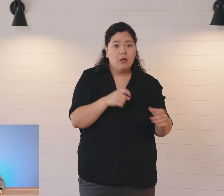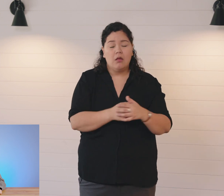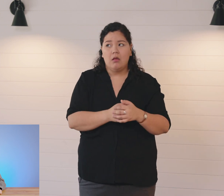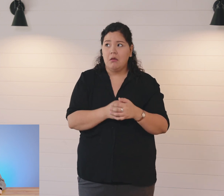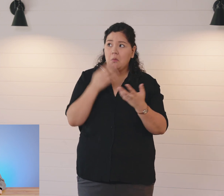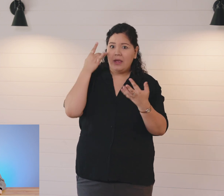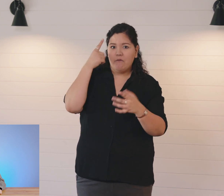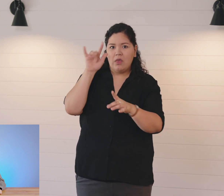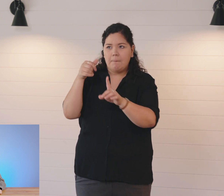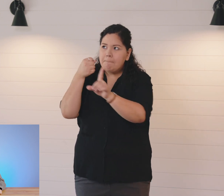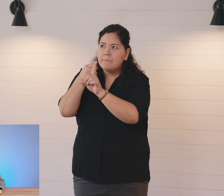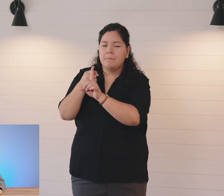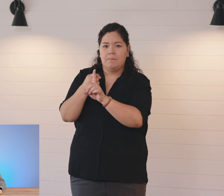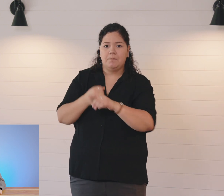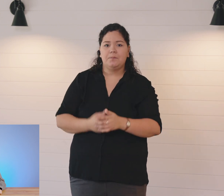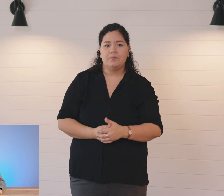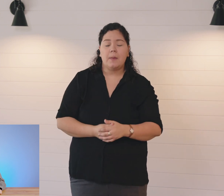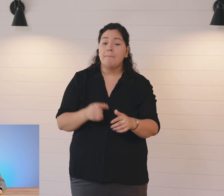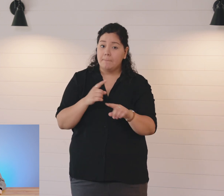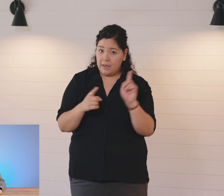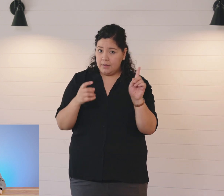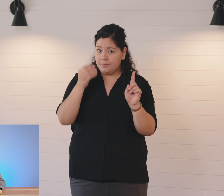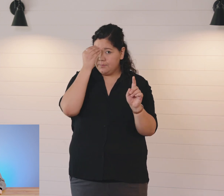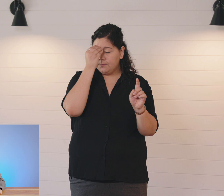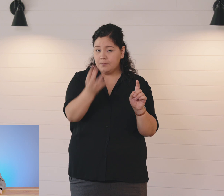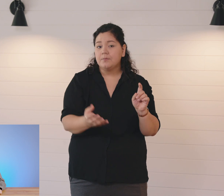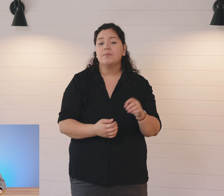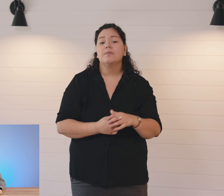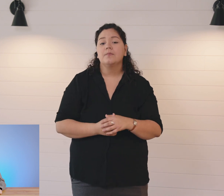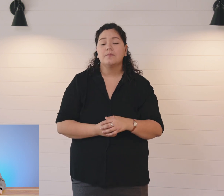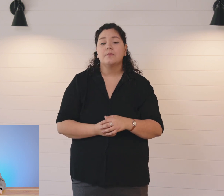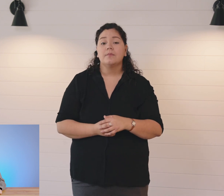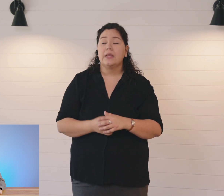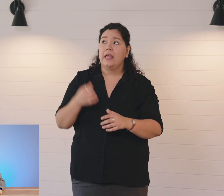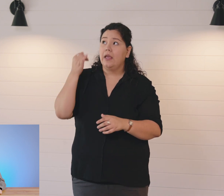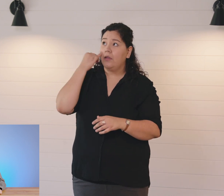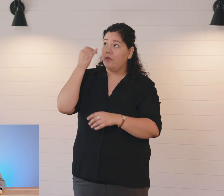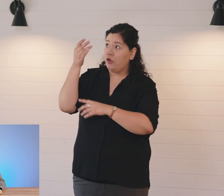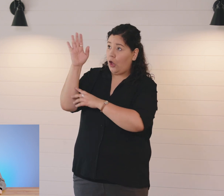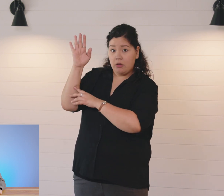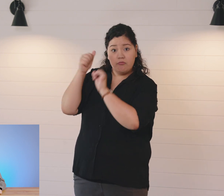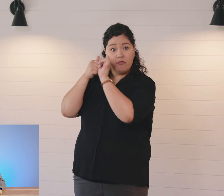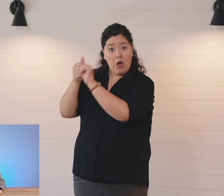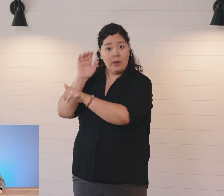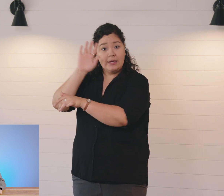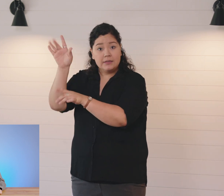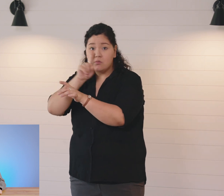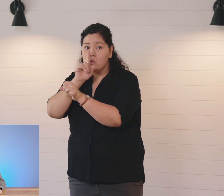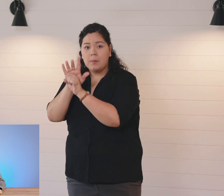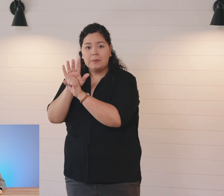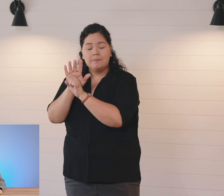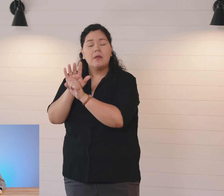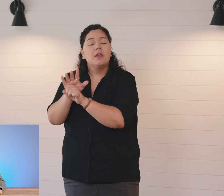We're waiting for the turn. But I'm telling you that if God is true to his promises, the